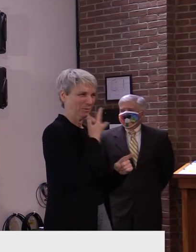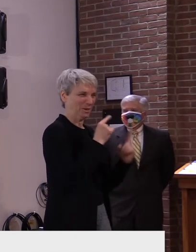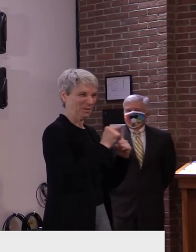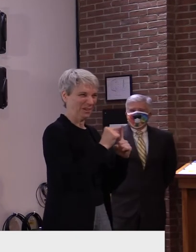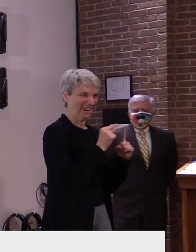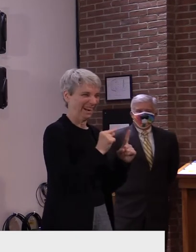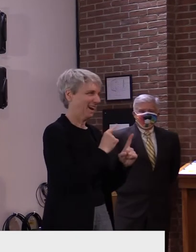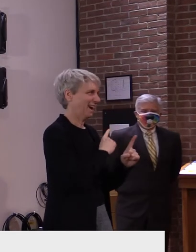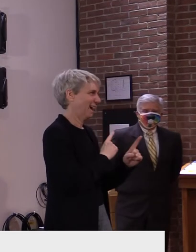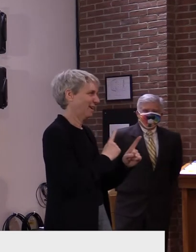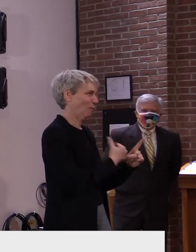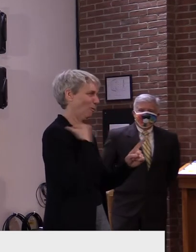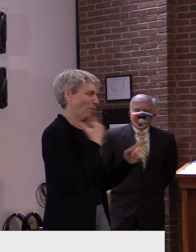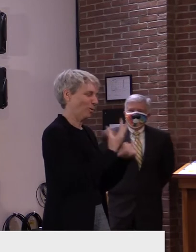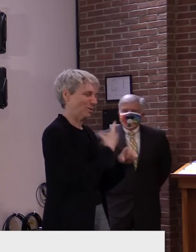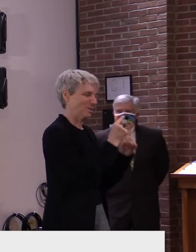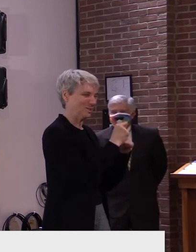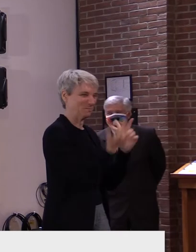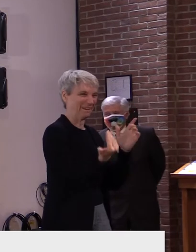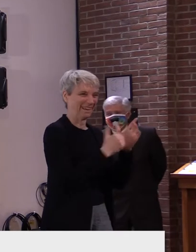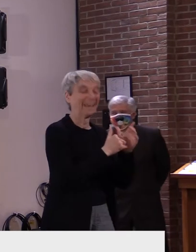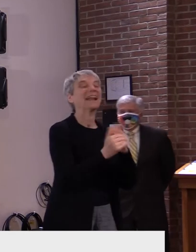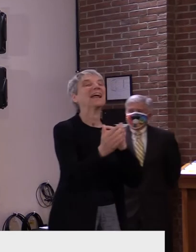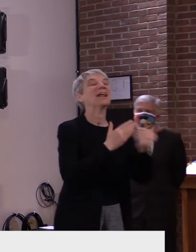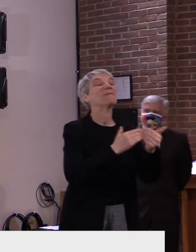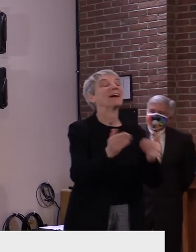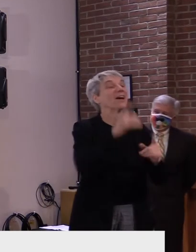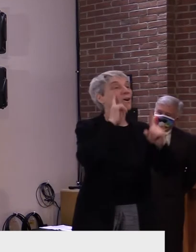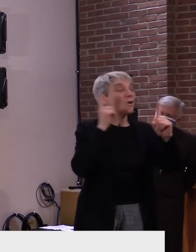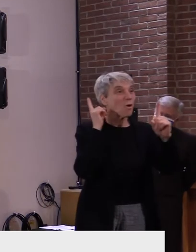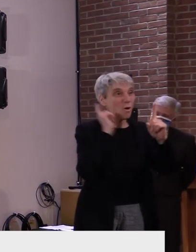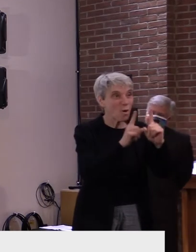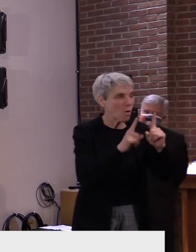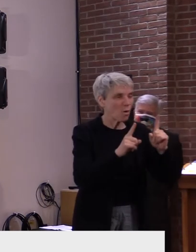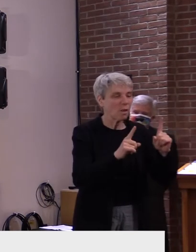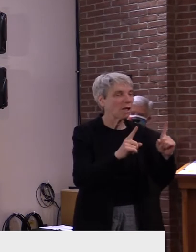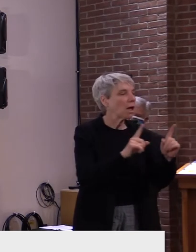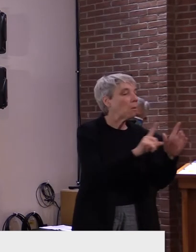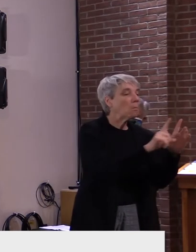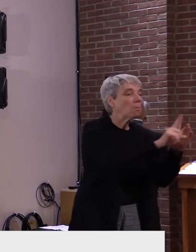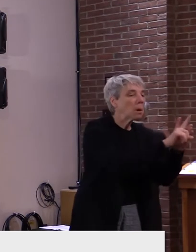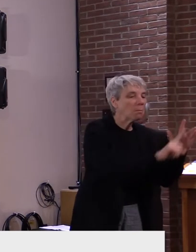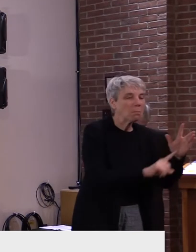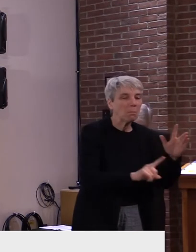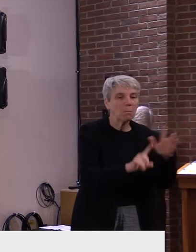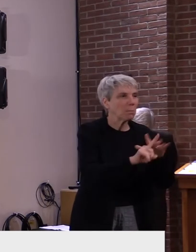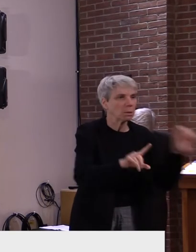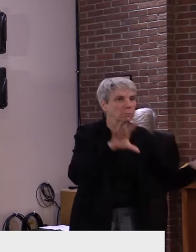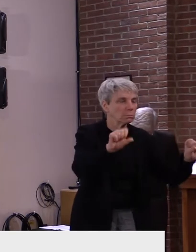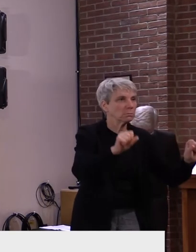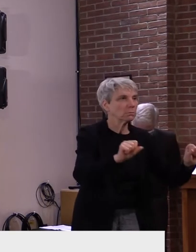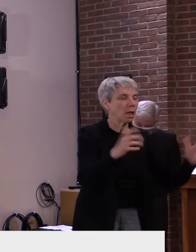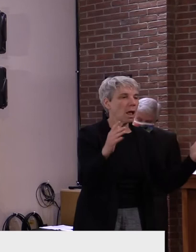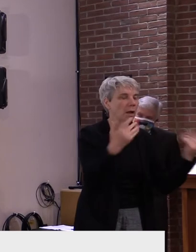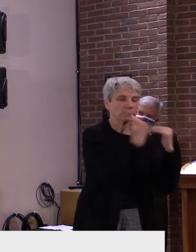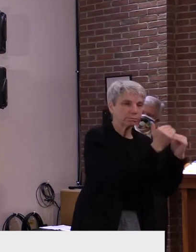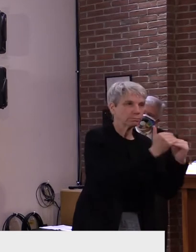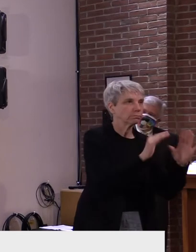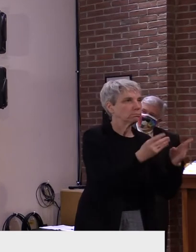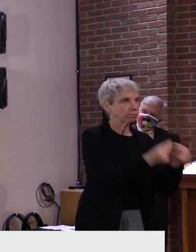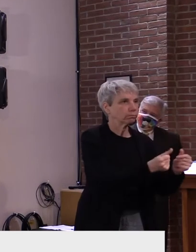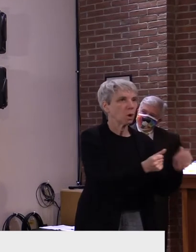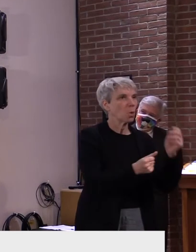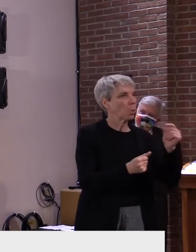want to do the containment strategy so that you don't have clusters and outbreaks develop you do want to be as